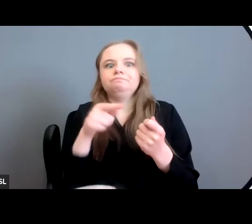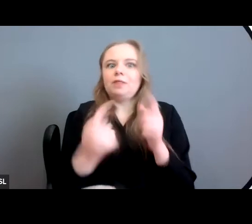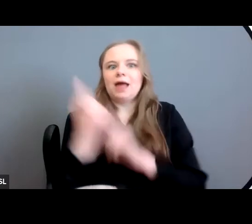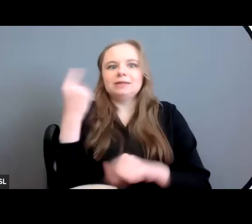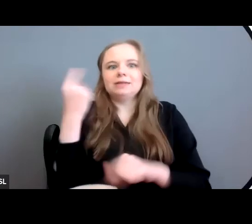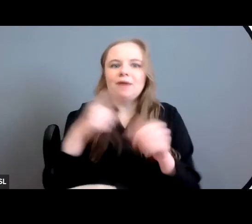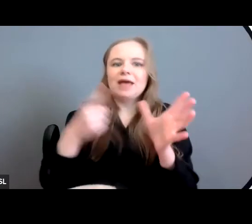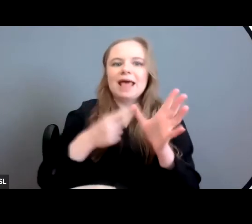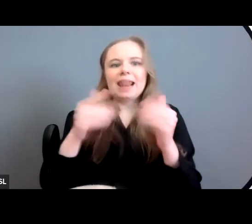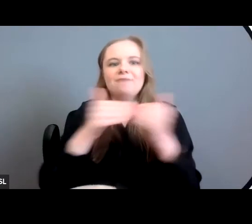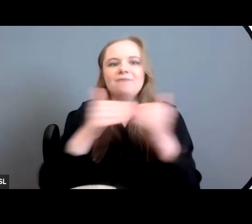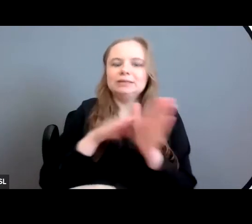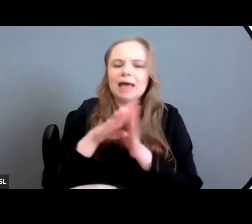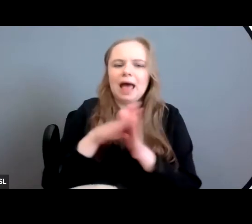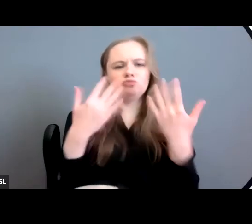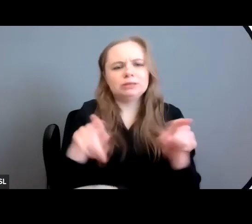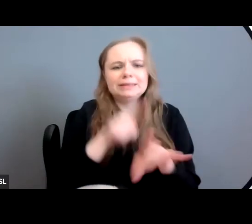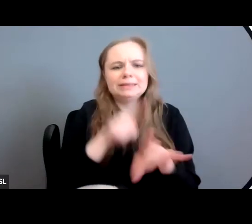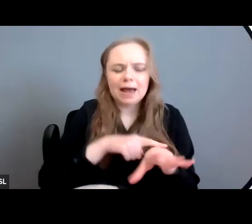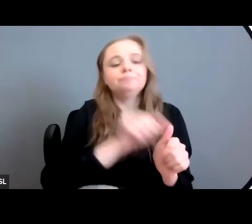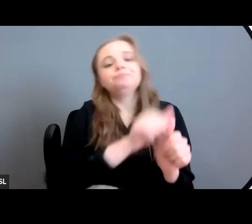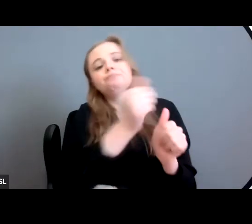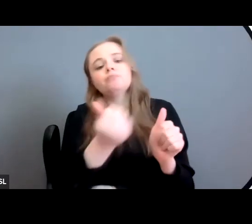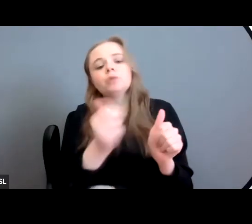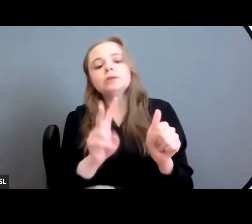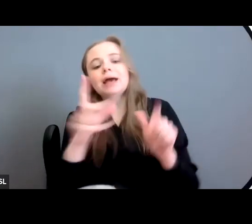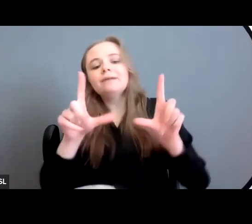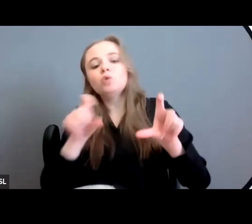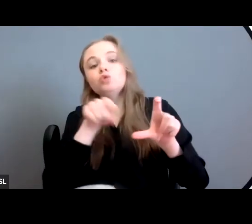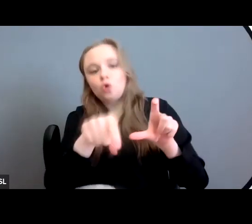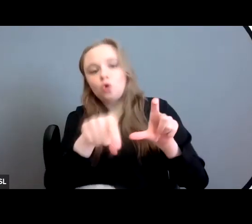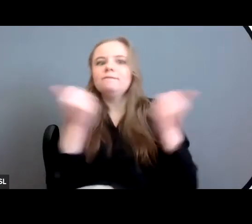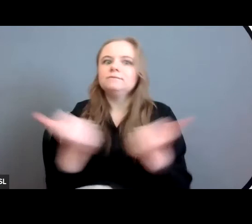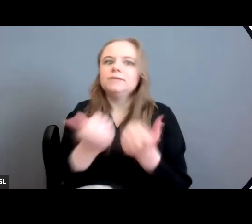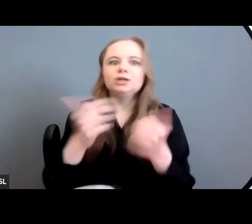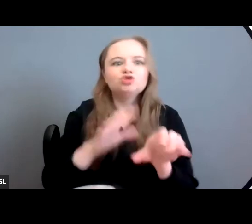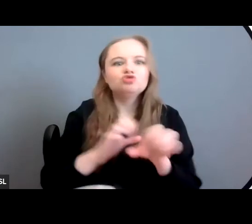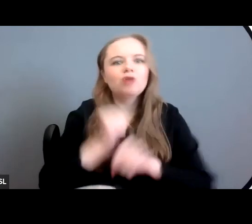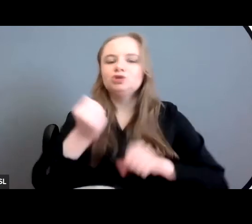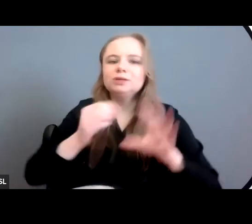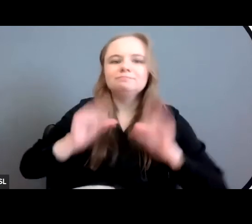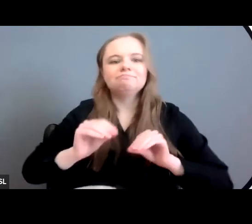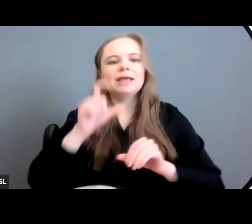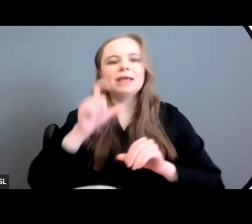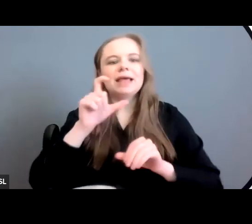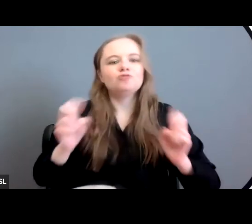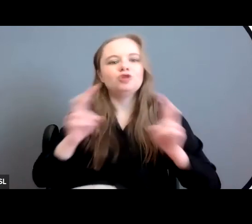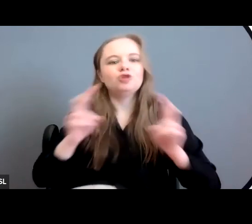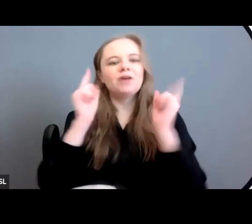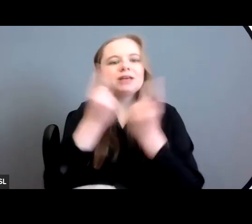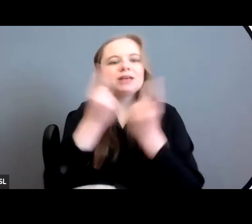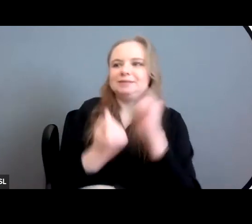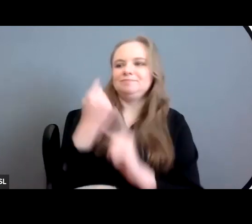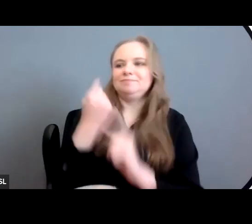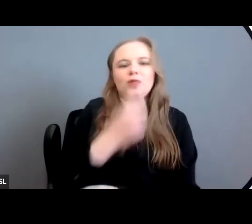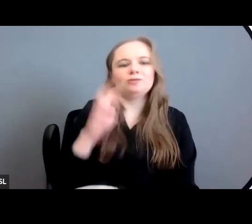certificate, and this is me graduating from Cambridge University, and that was in 2014. The